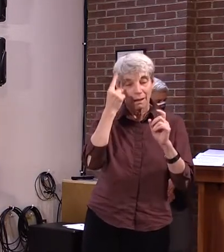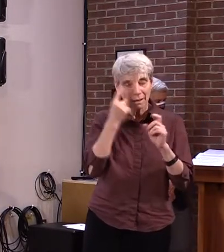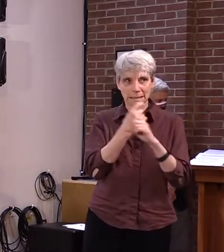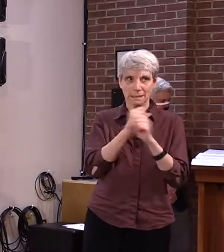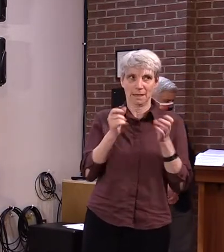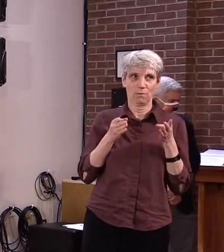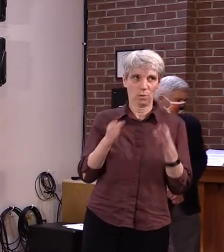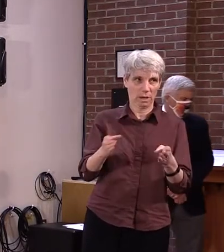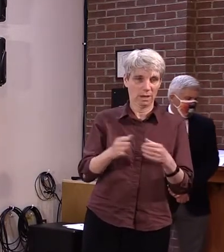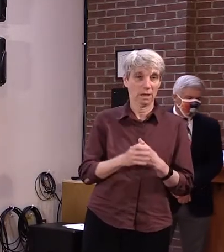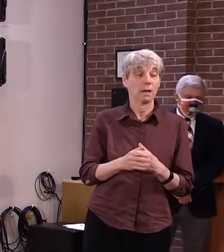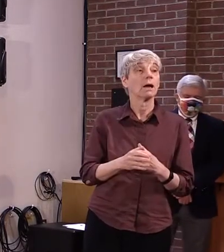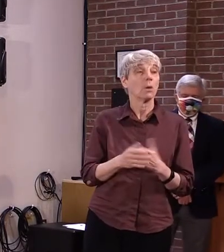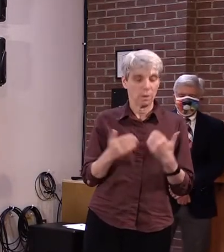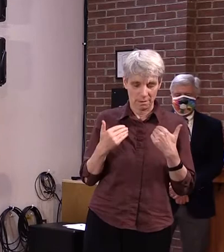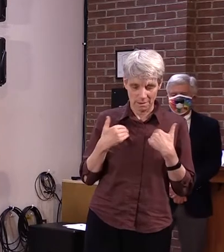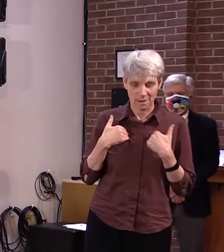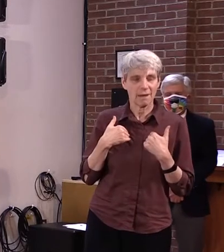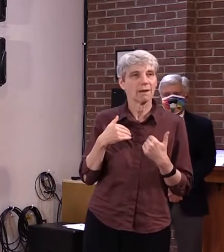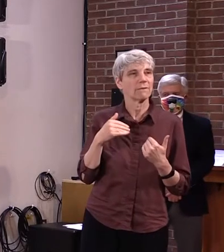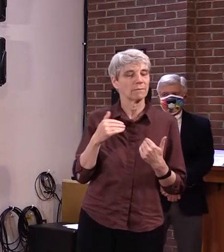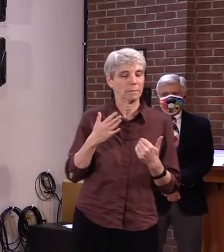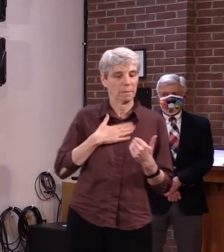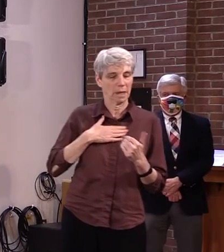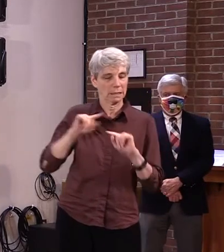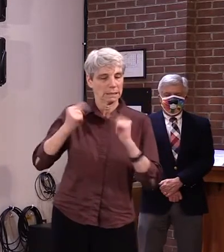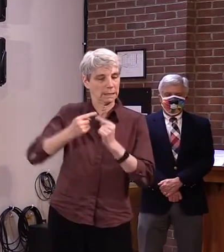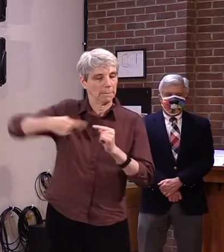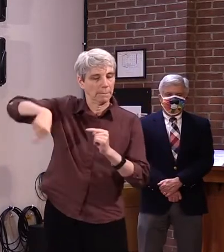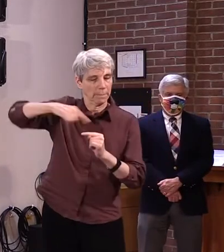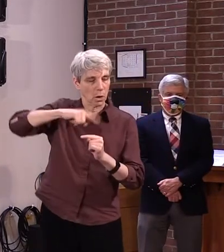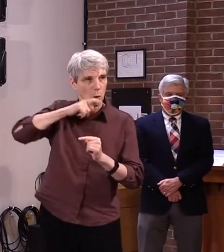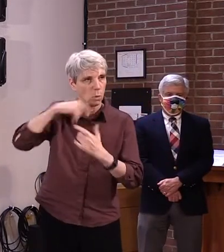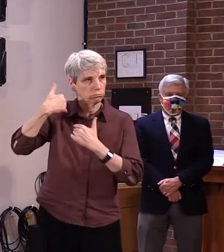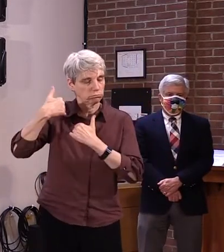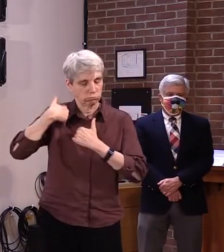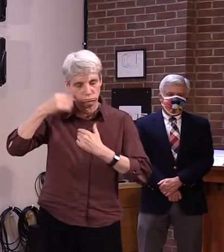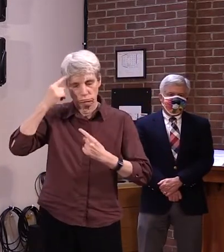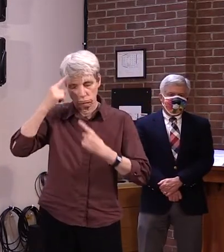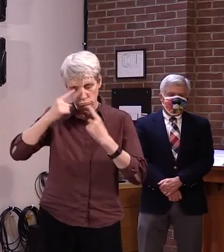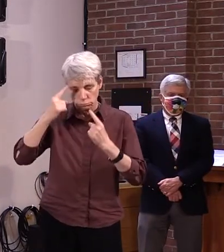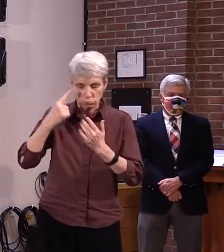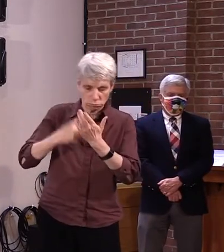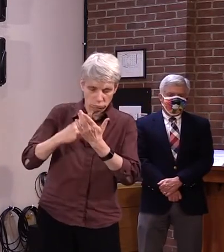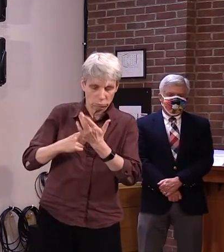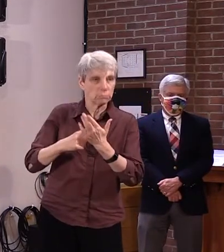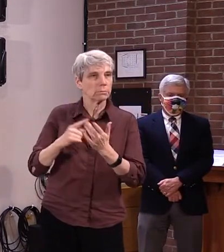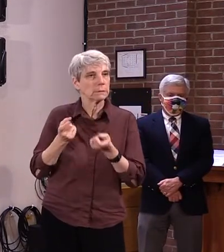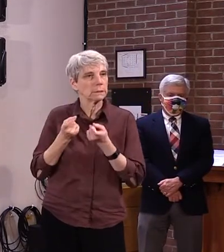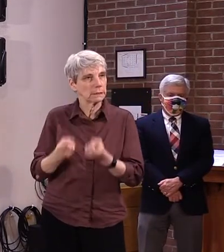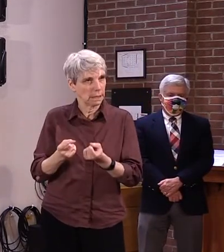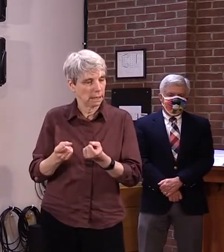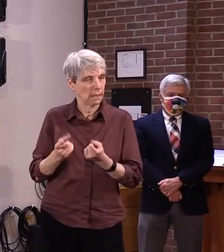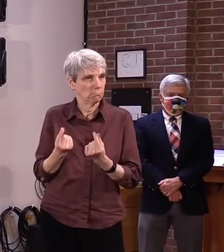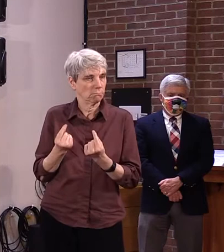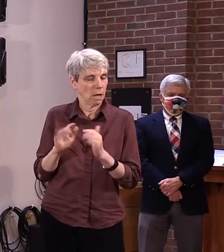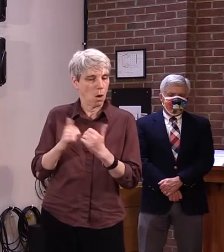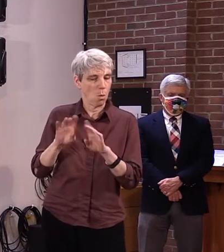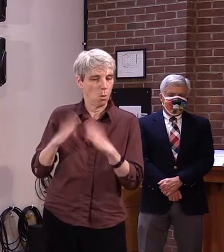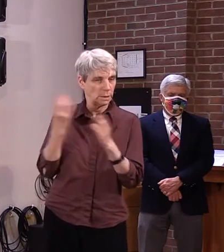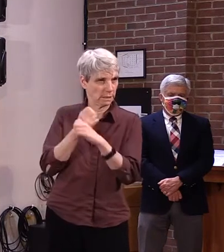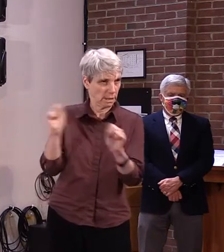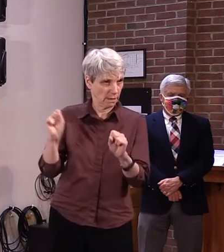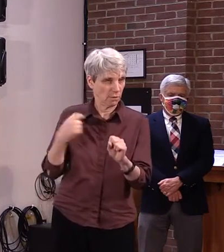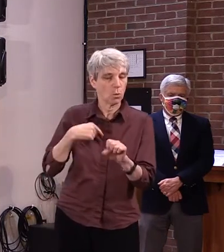team working on just that right now. We're continuing to work with our partners to provide